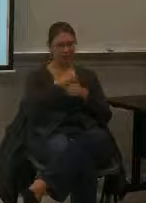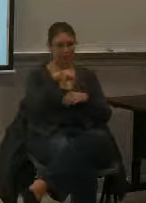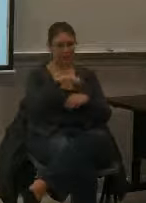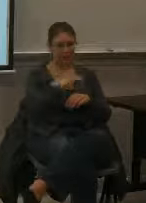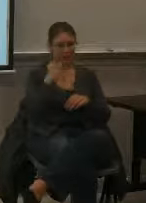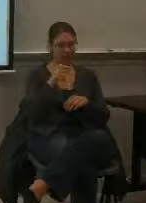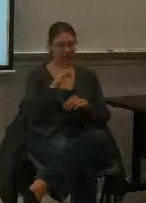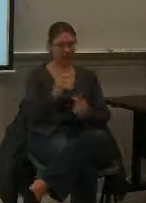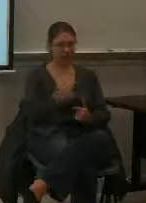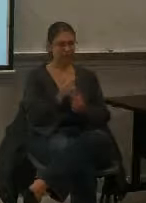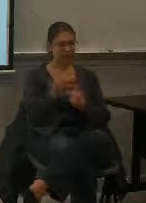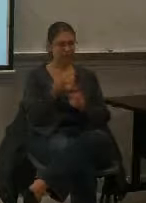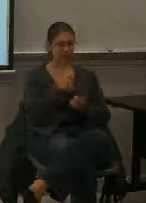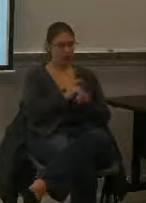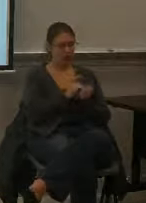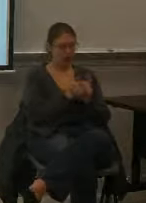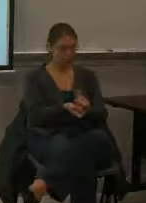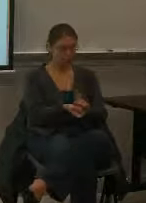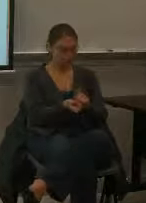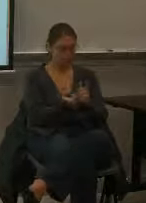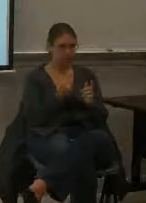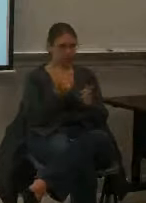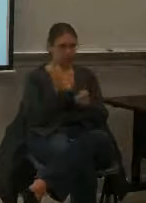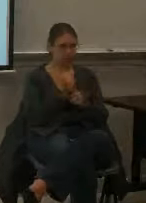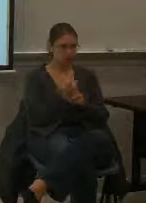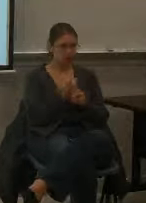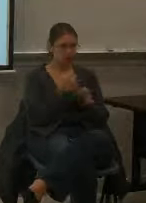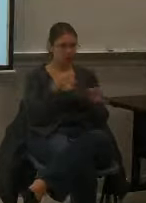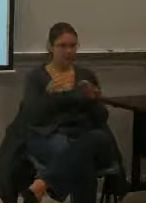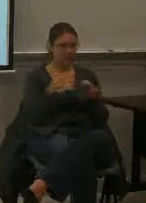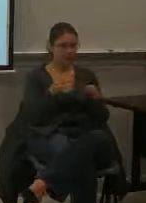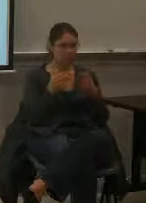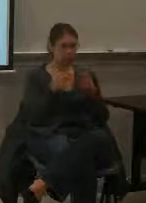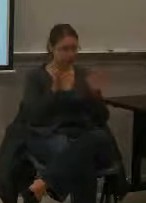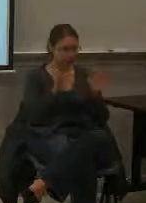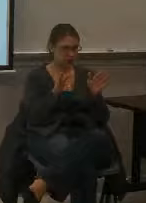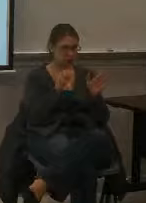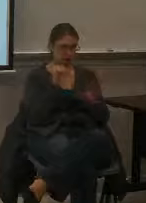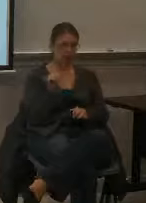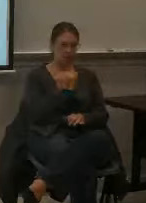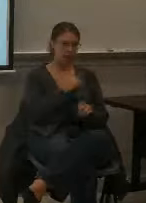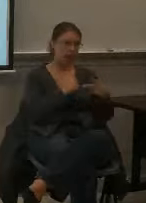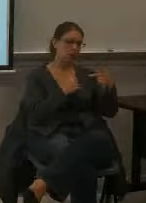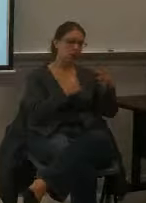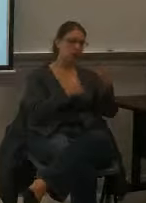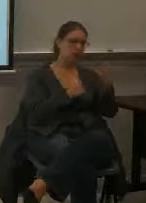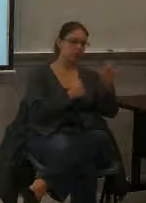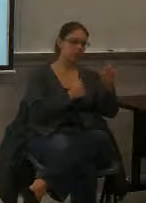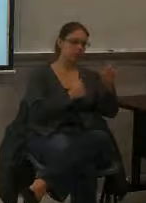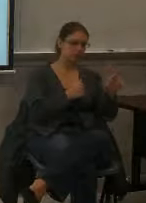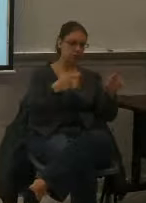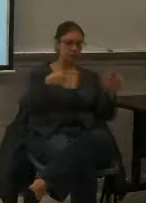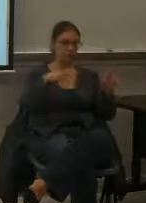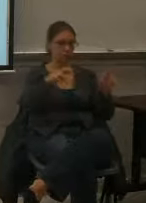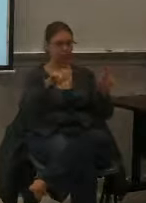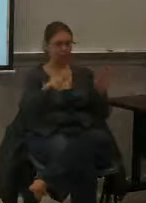history of the organisms that are evolved. And so unlike, say, predator-prey interactions, which we'll talk about next,